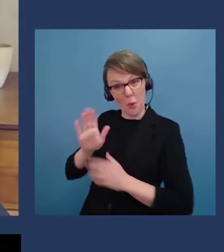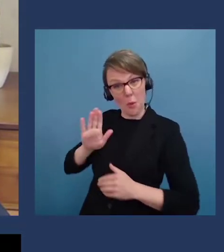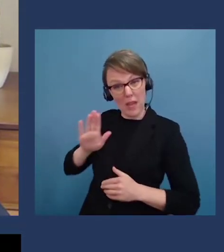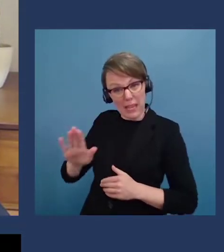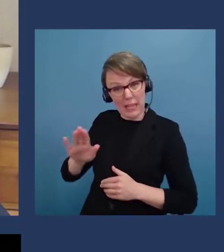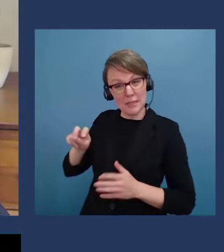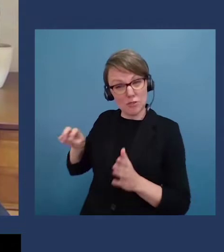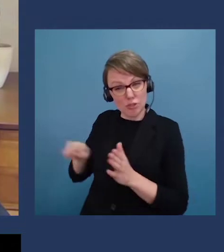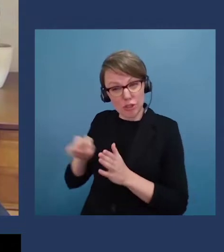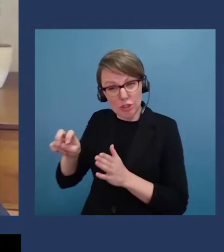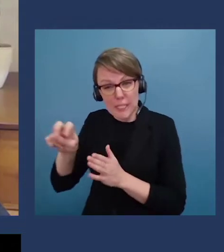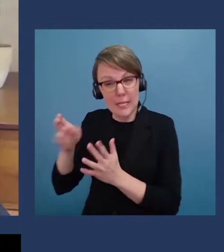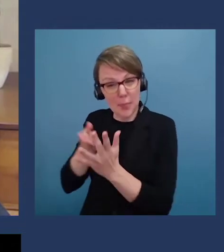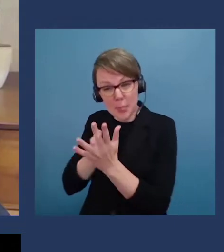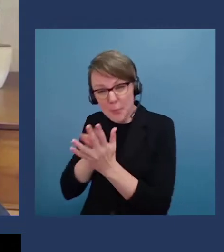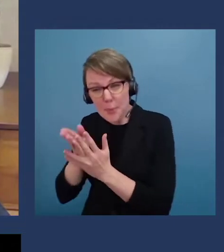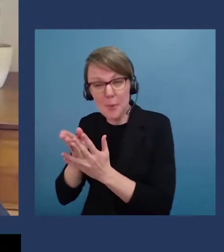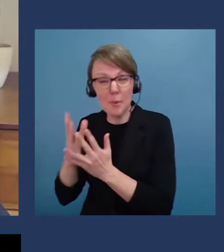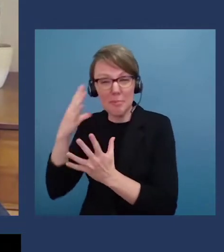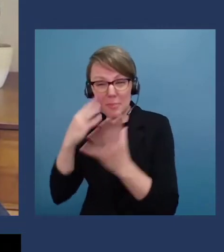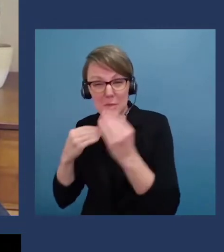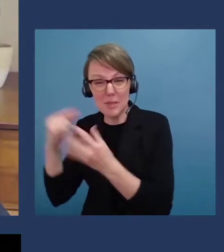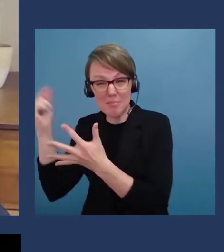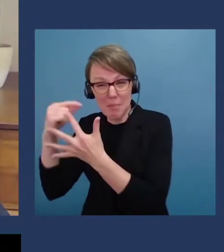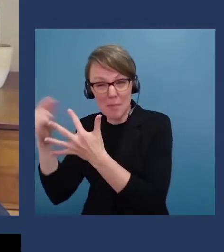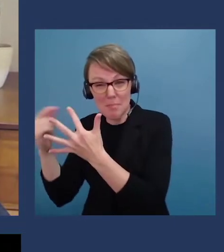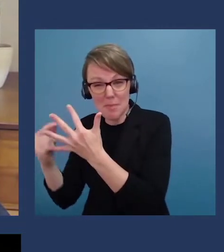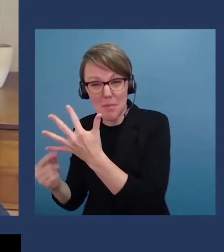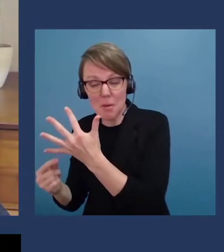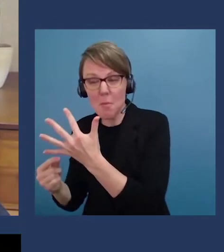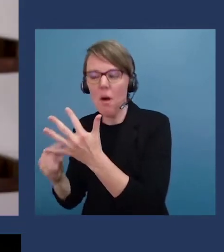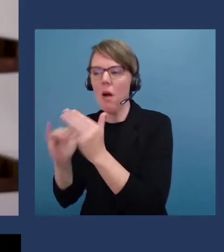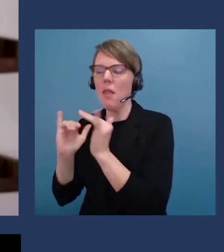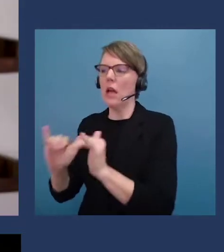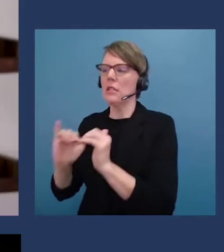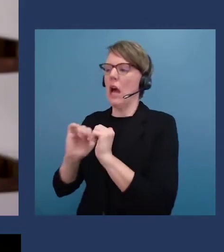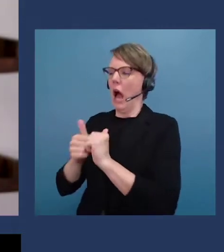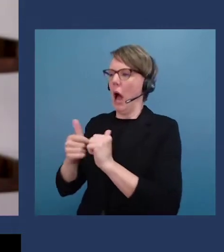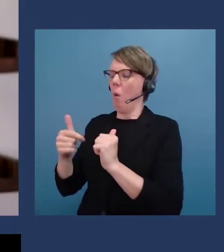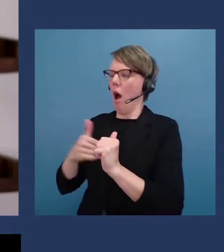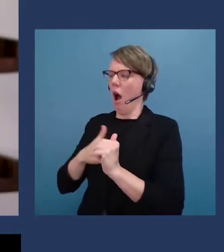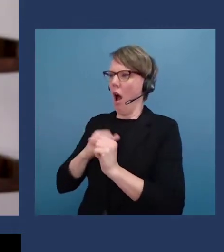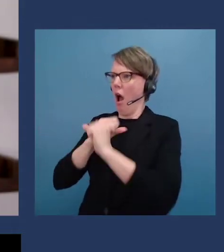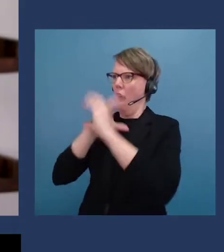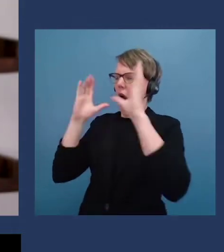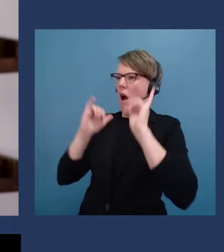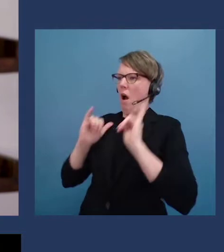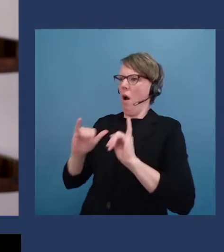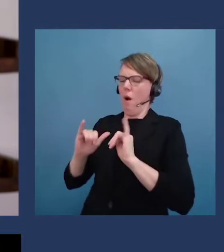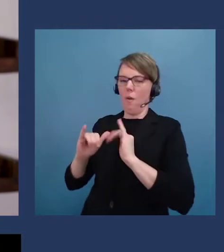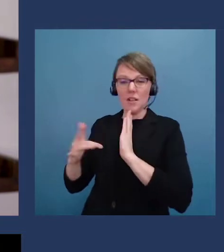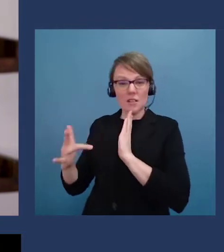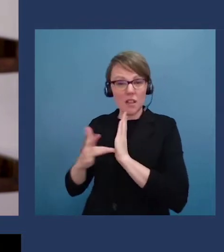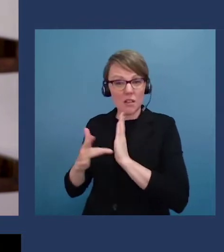Thank you. You've been passionate, really very passionate about accessibility for a long